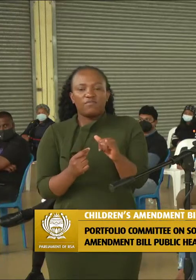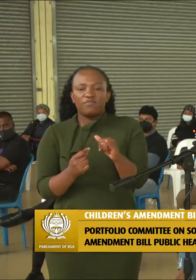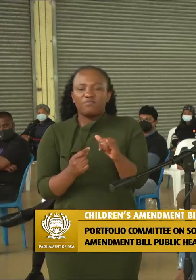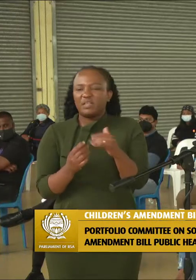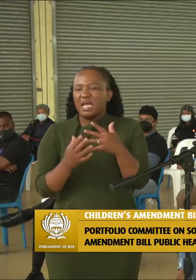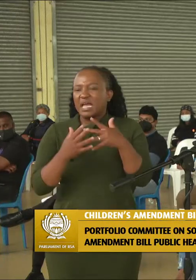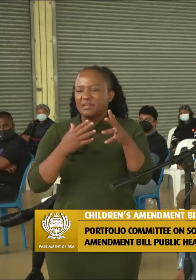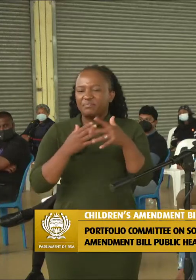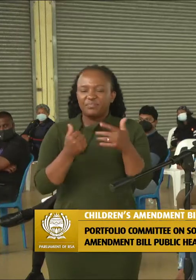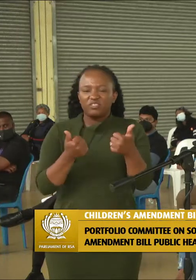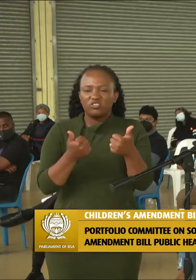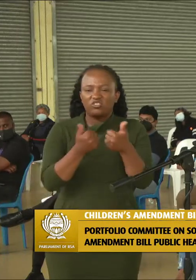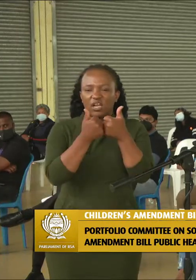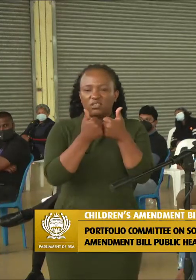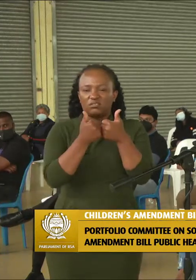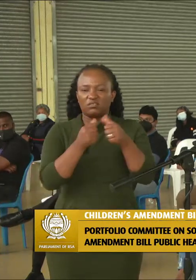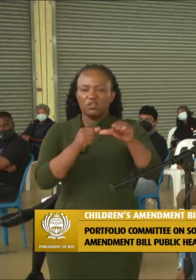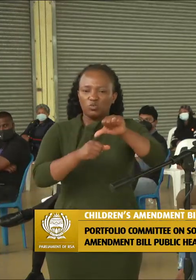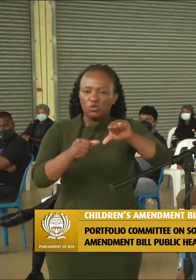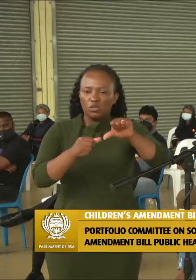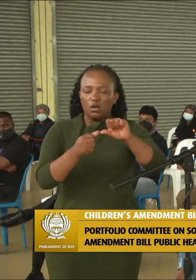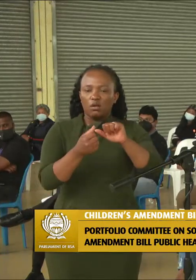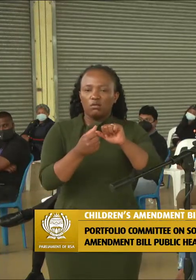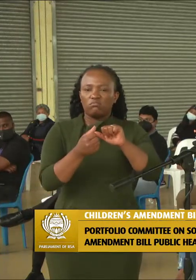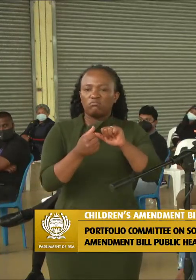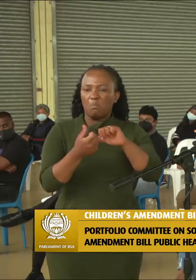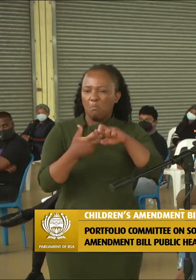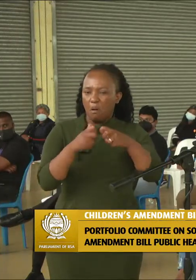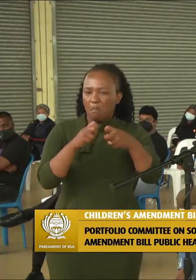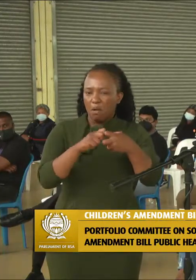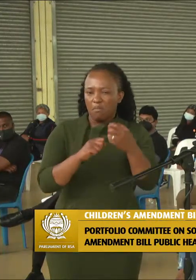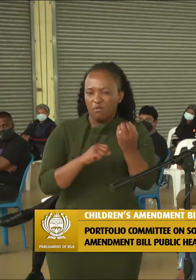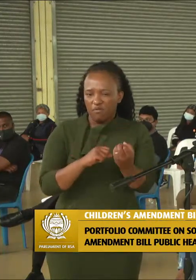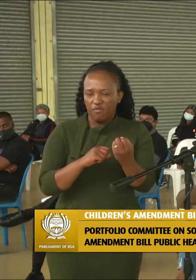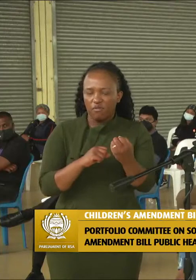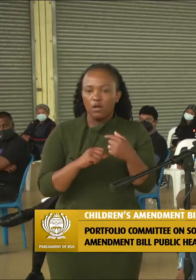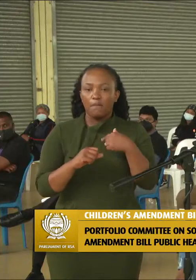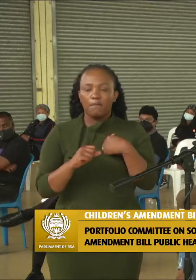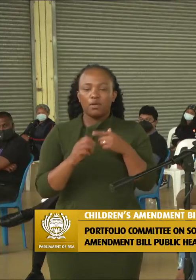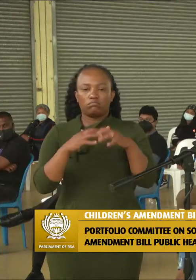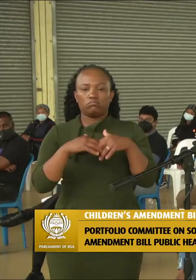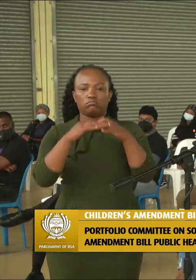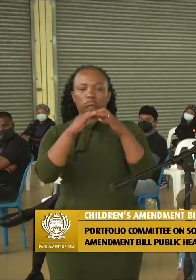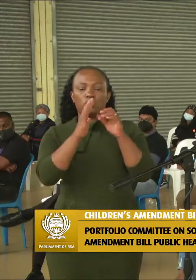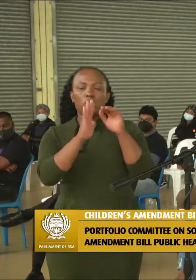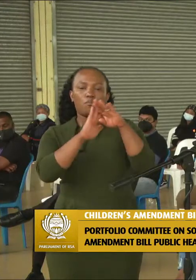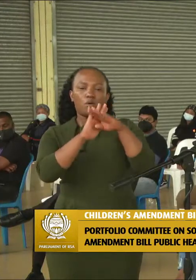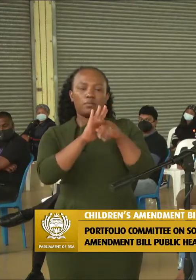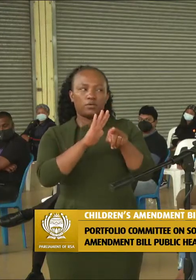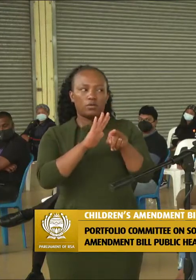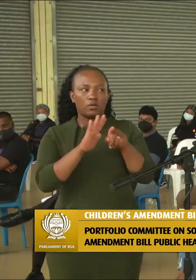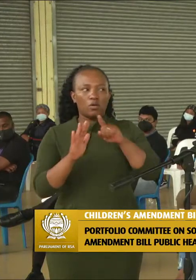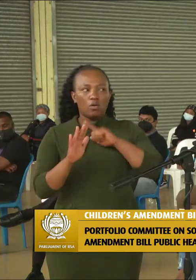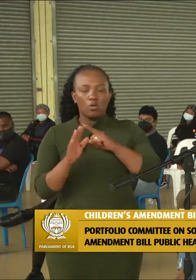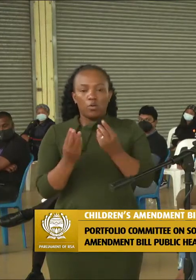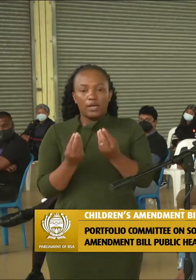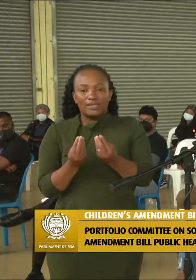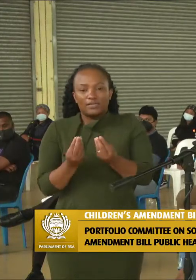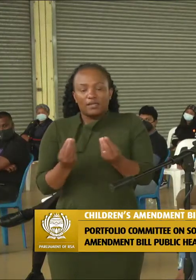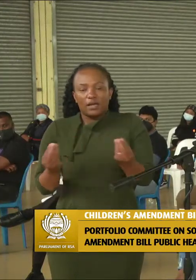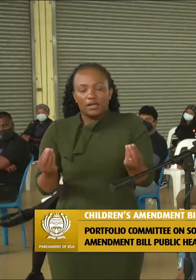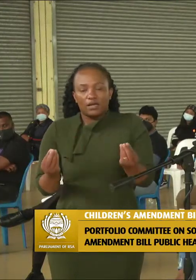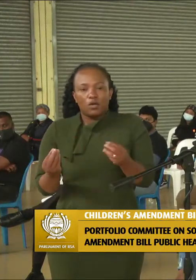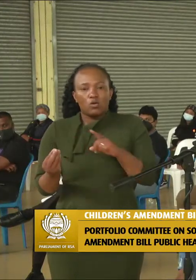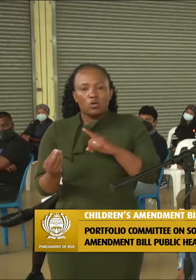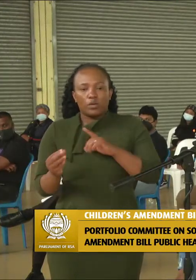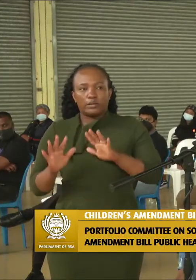noma kunama challenges abhekene nezingane ne youth bese ngidesigna ama programs azokwenza ukuthi izingane zingayitholi zikwi